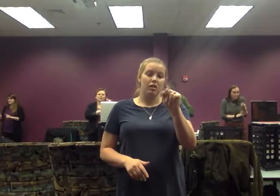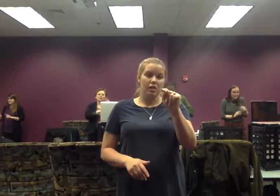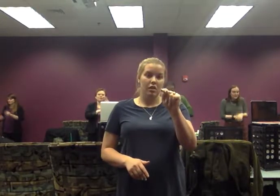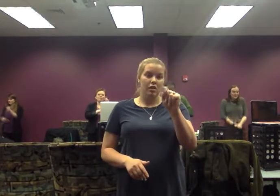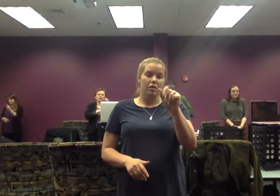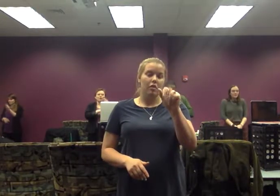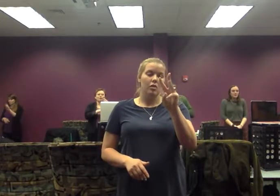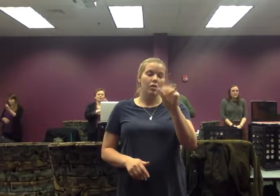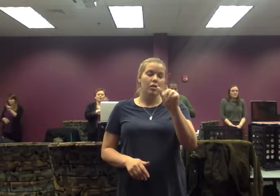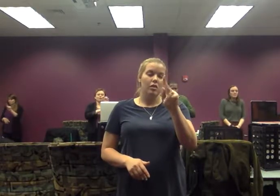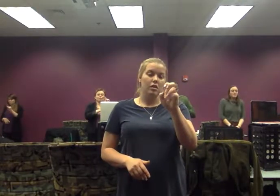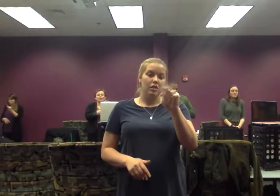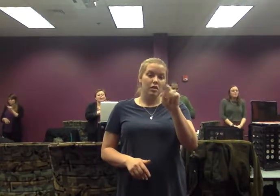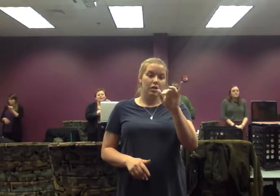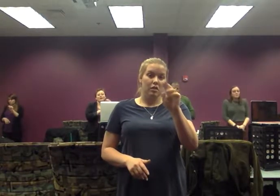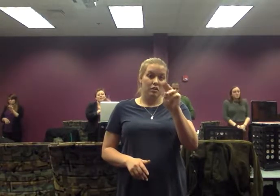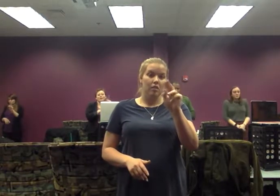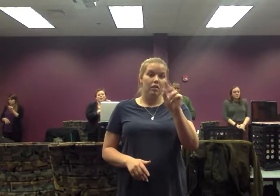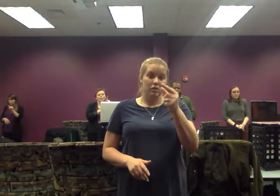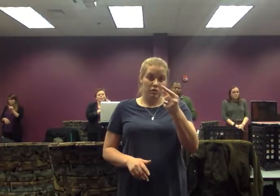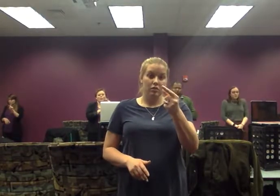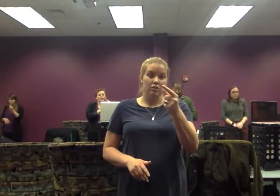and a group, interestingly, called the Know Nothings,